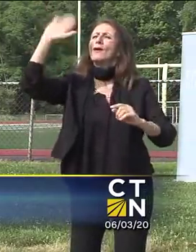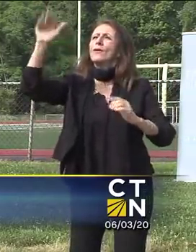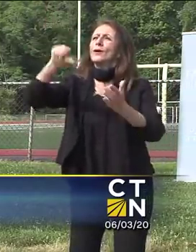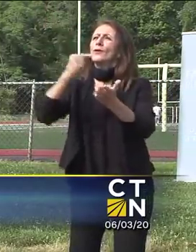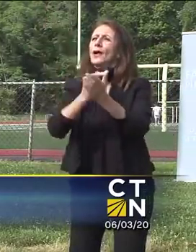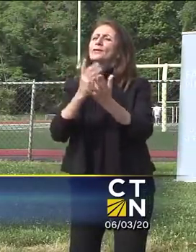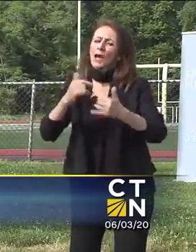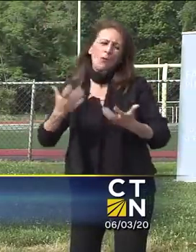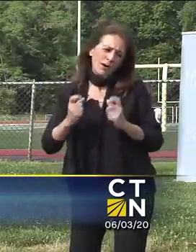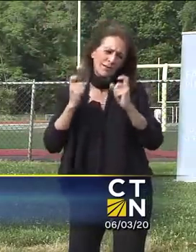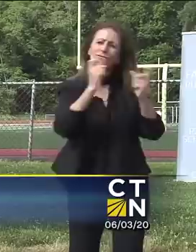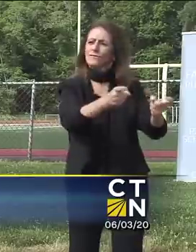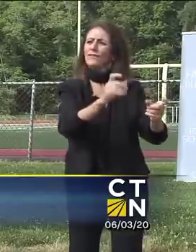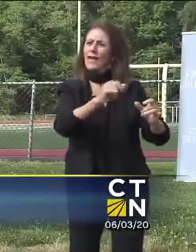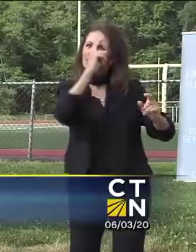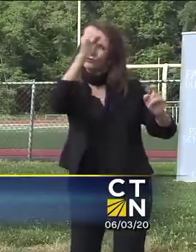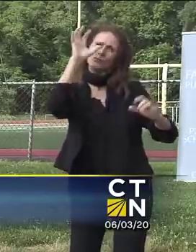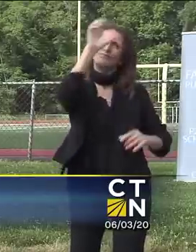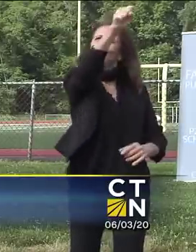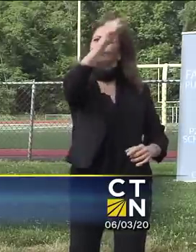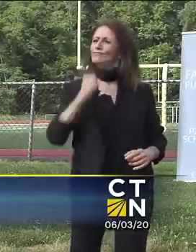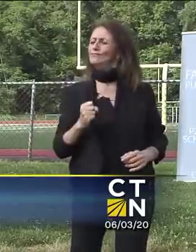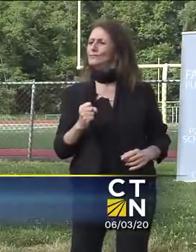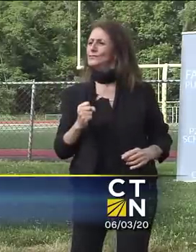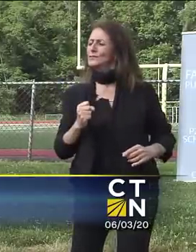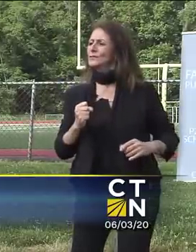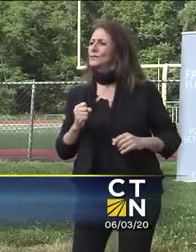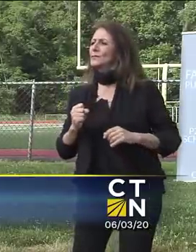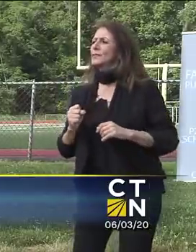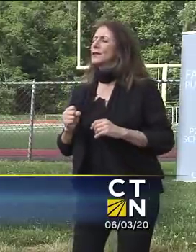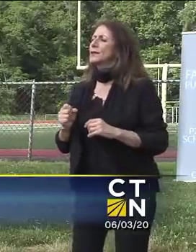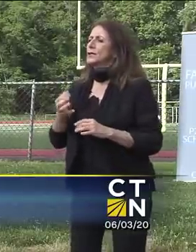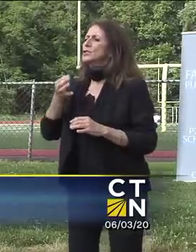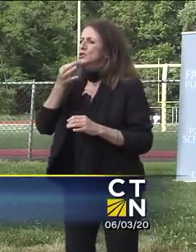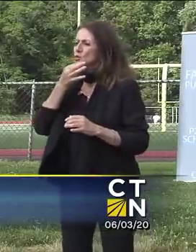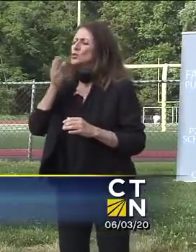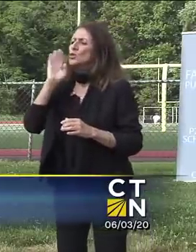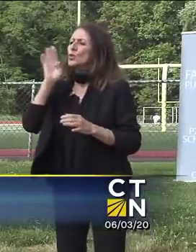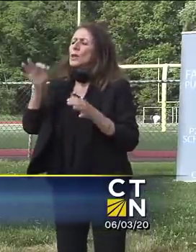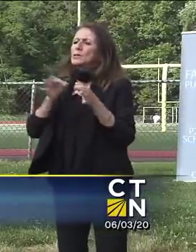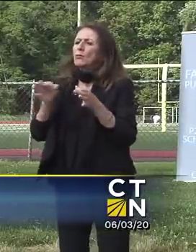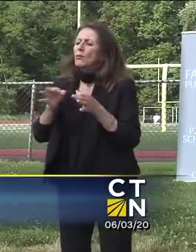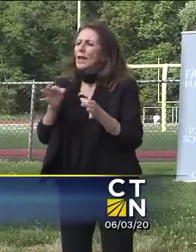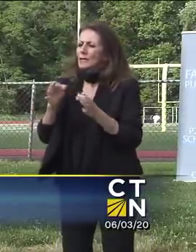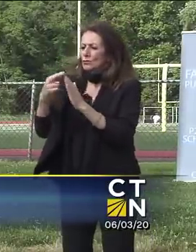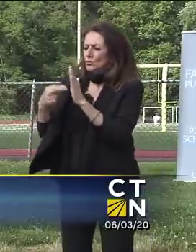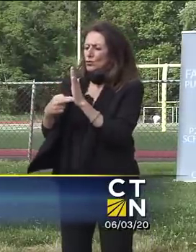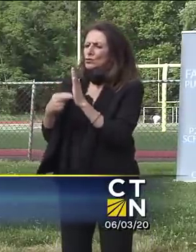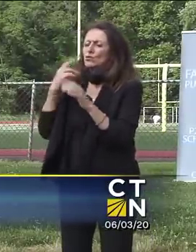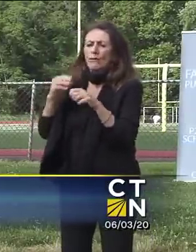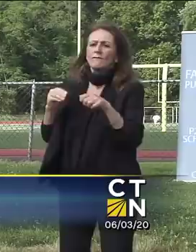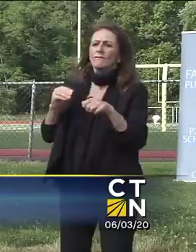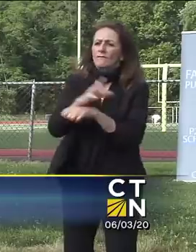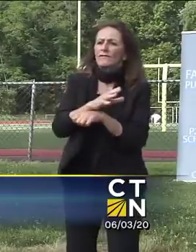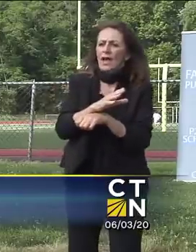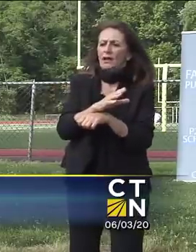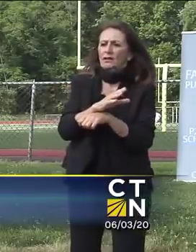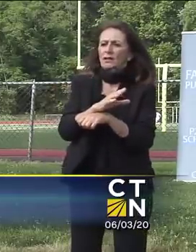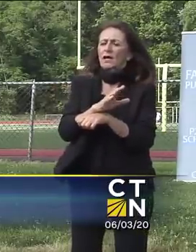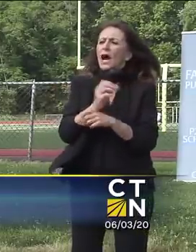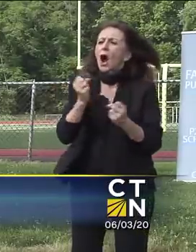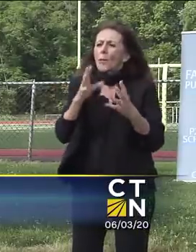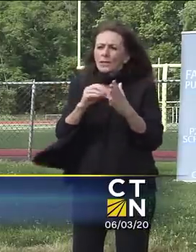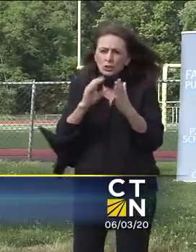In Derby, this decision that'll come out in executive order shortly greatly impacts our class of